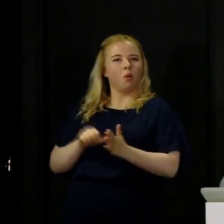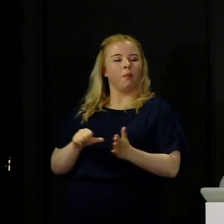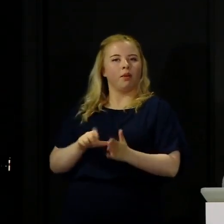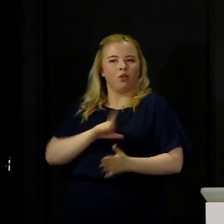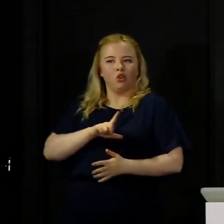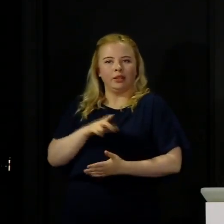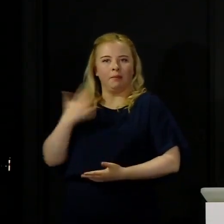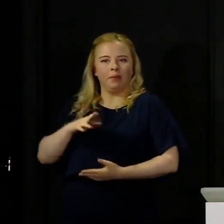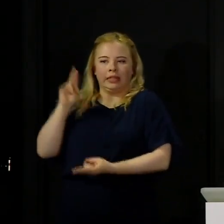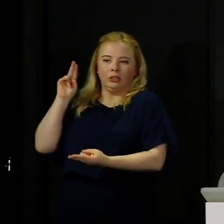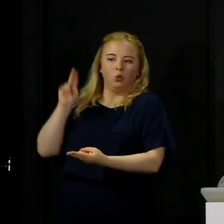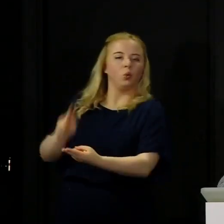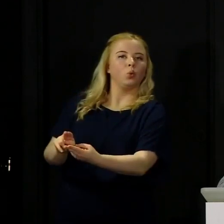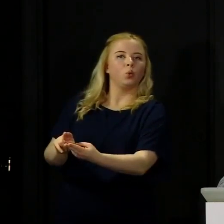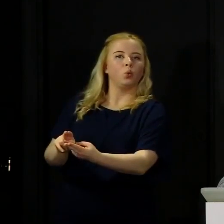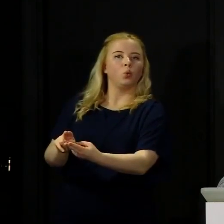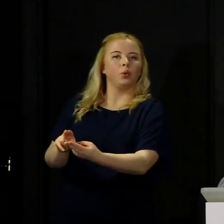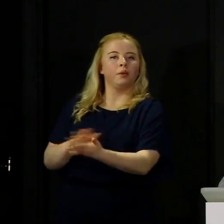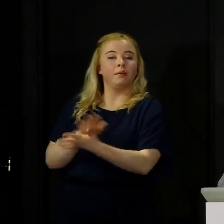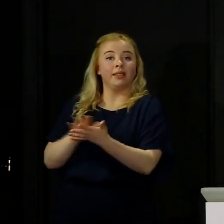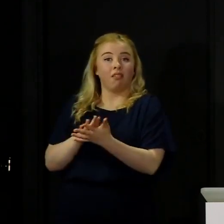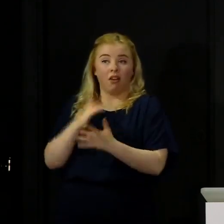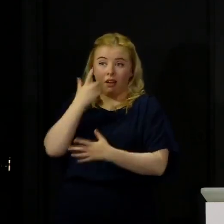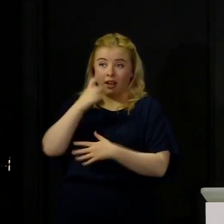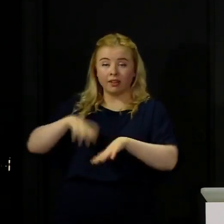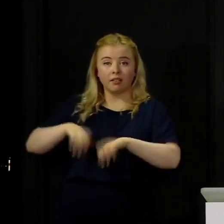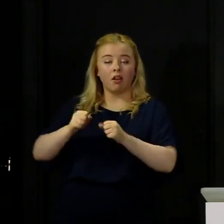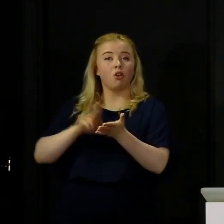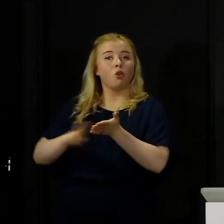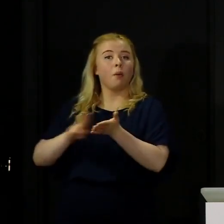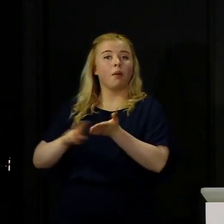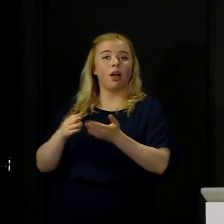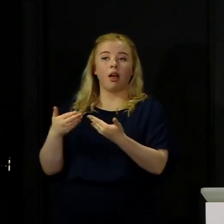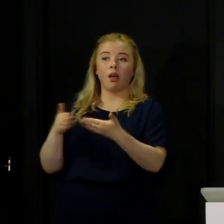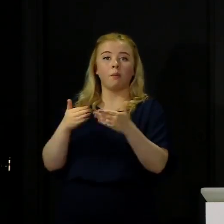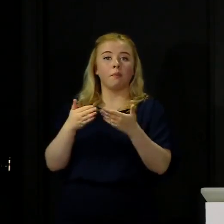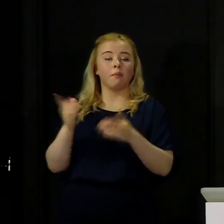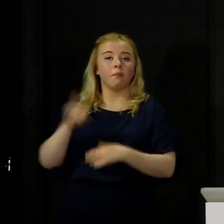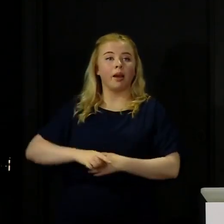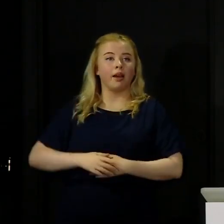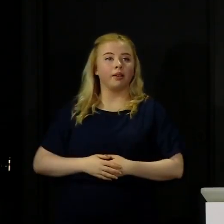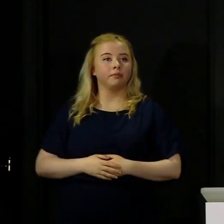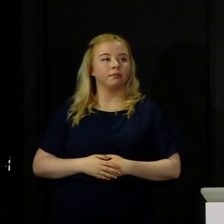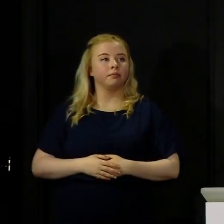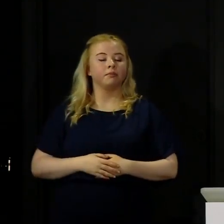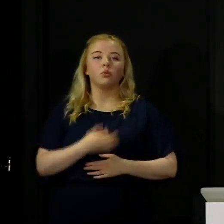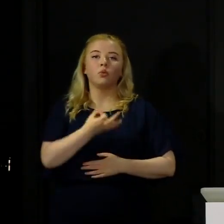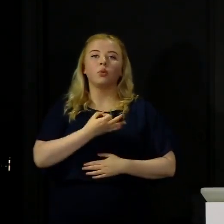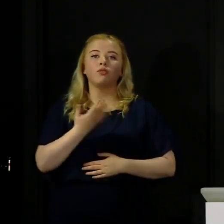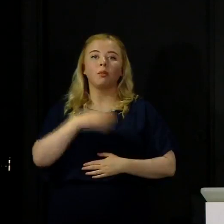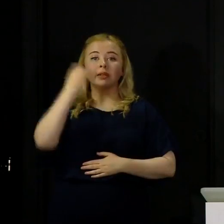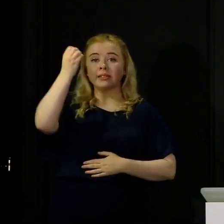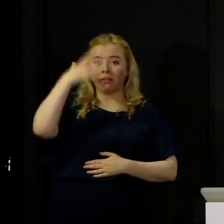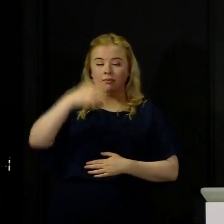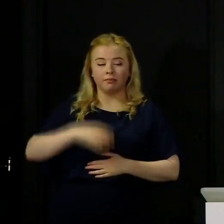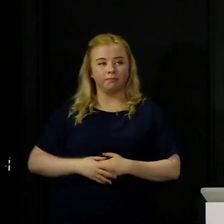so much that we can introduce greater normality to our everyday lives. Christine Lavelle from The Sun.